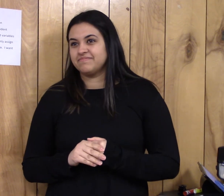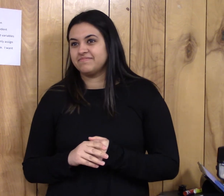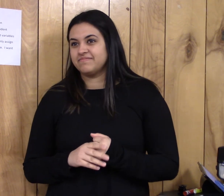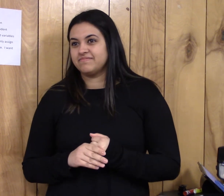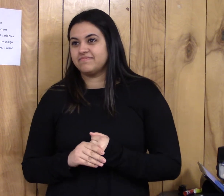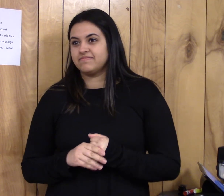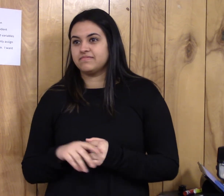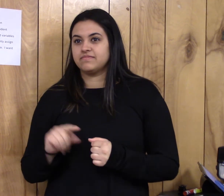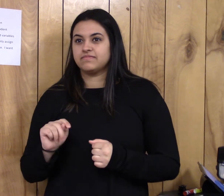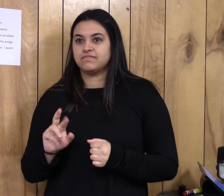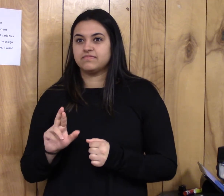Trisha,